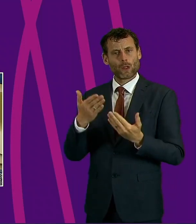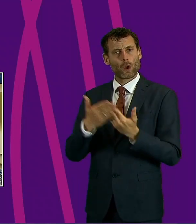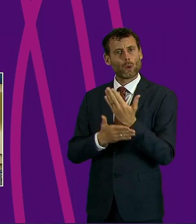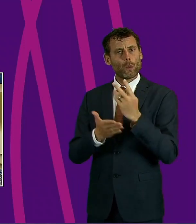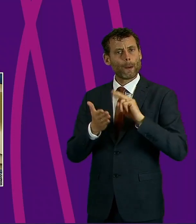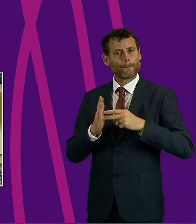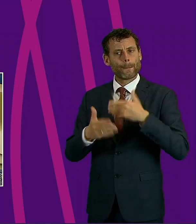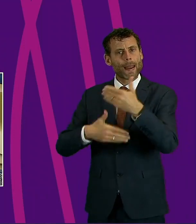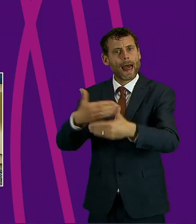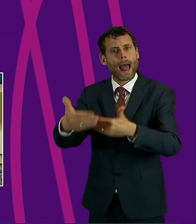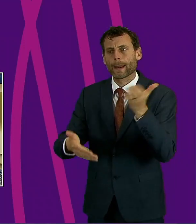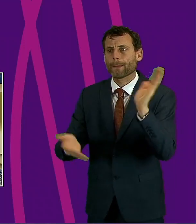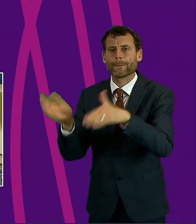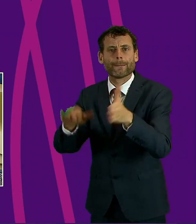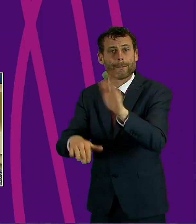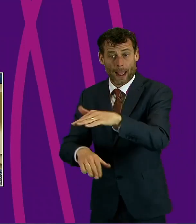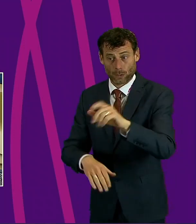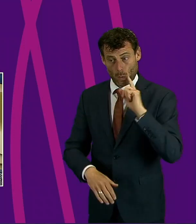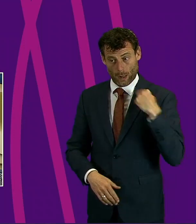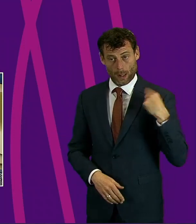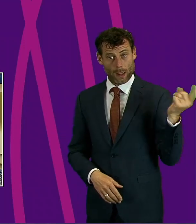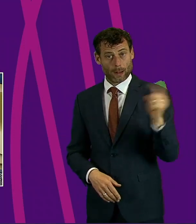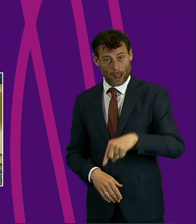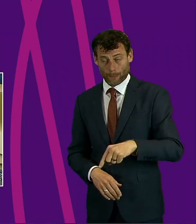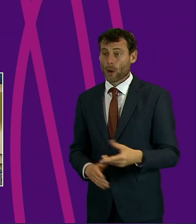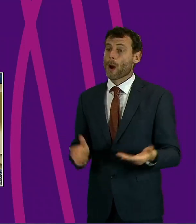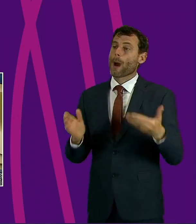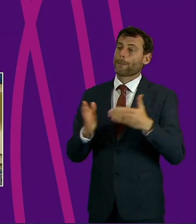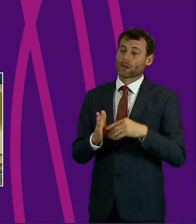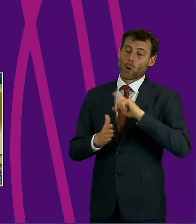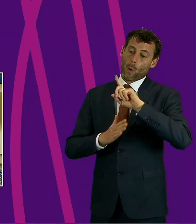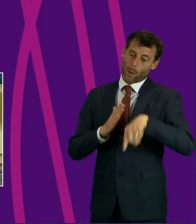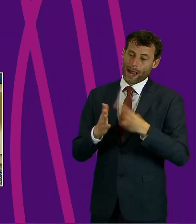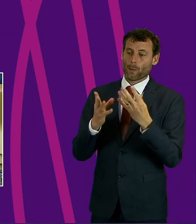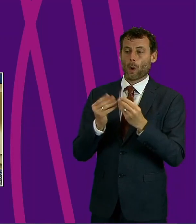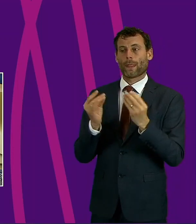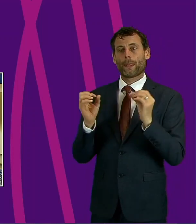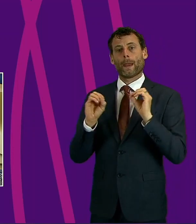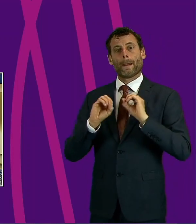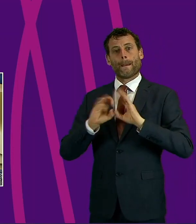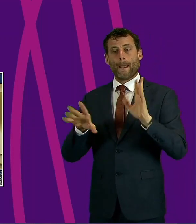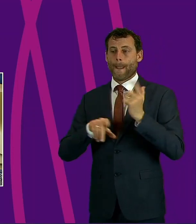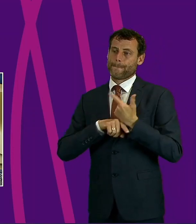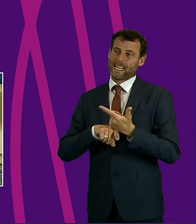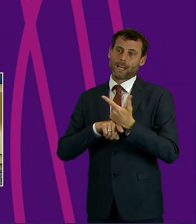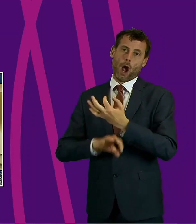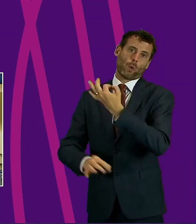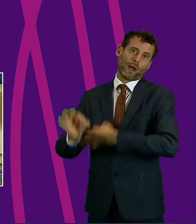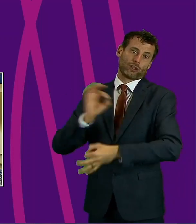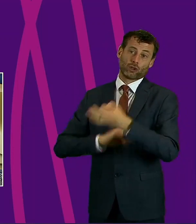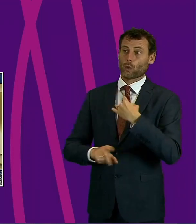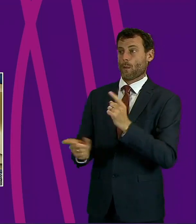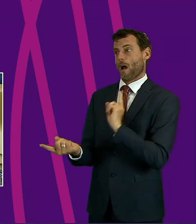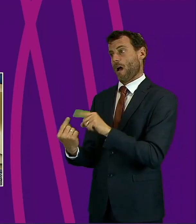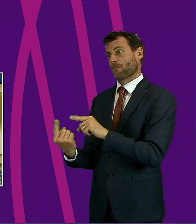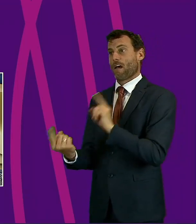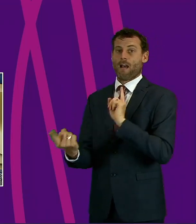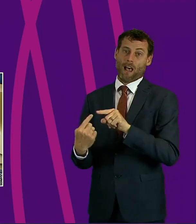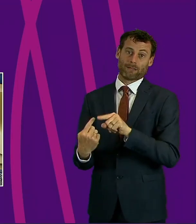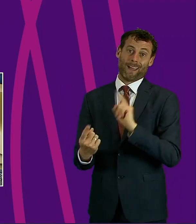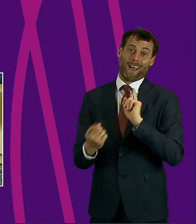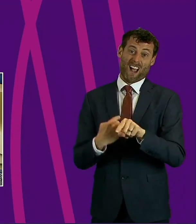answer questions not from parliamentarians but from the media for an hour every single weekday. So I do recognise the importance of